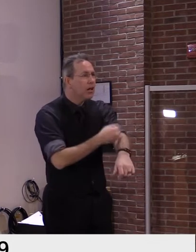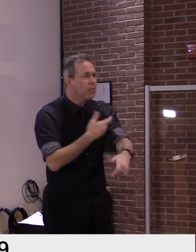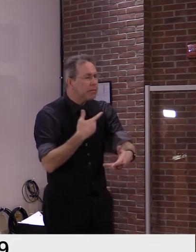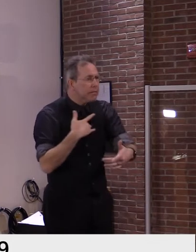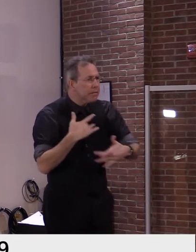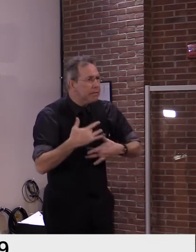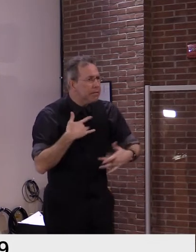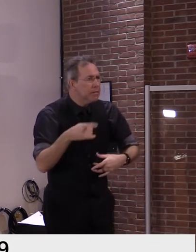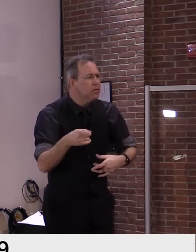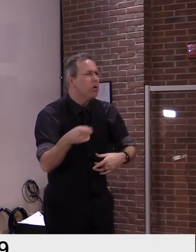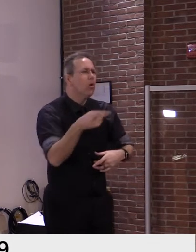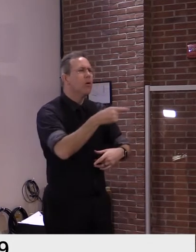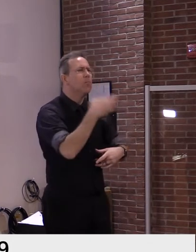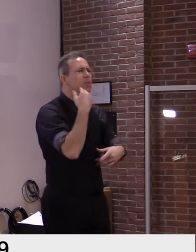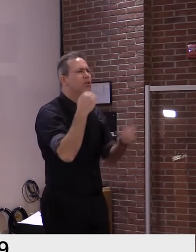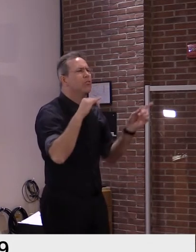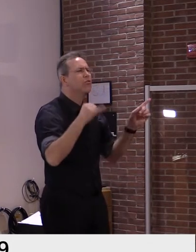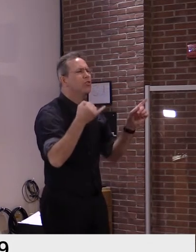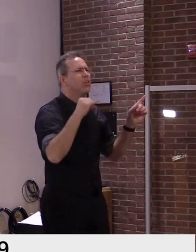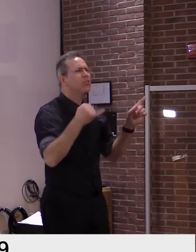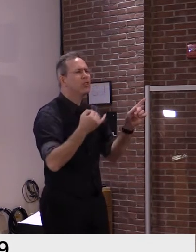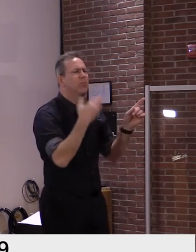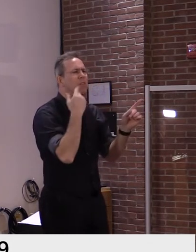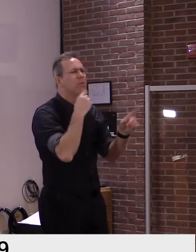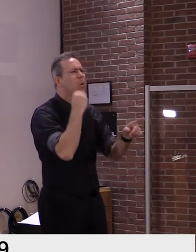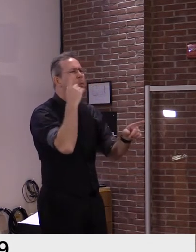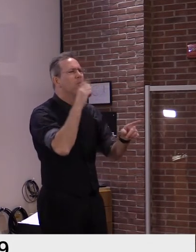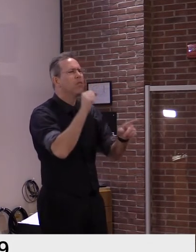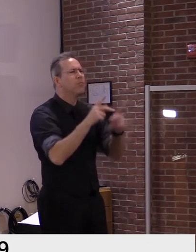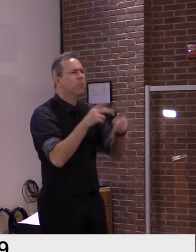all of the things that I discussed today, as Dr. Levine said,